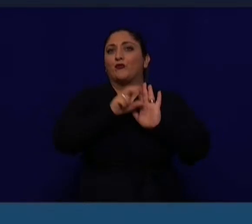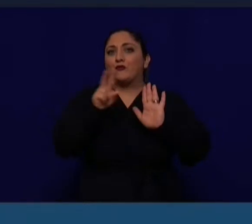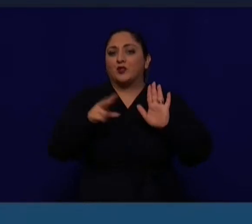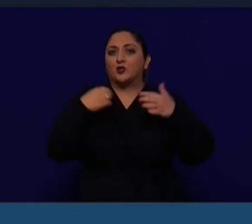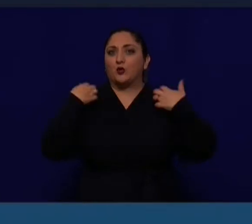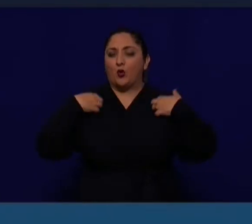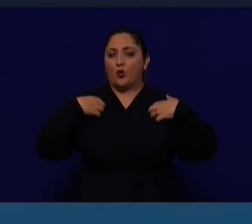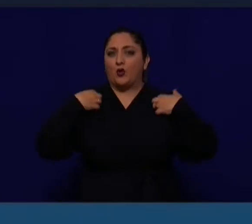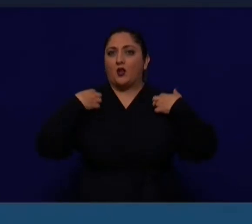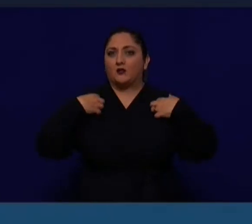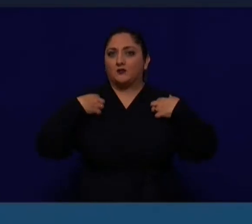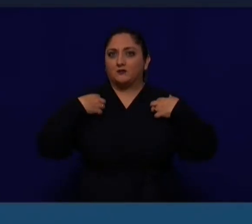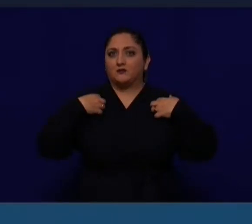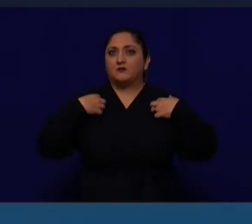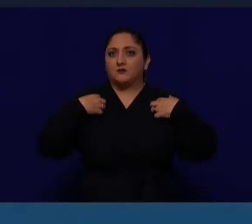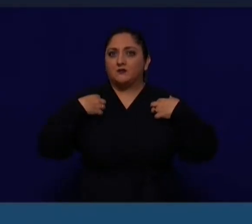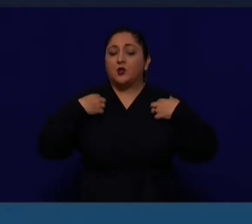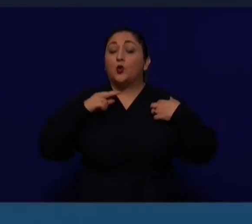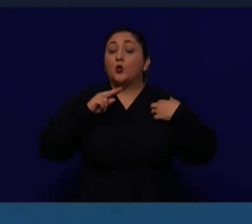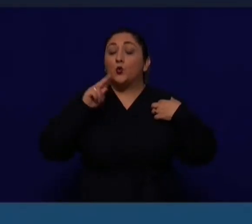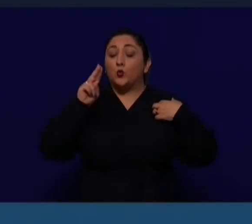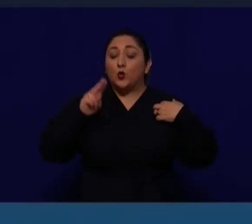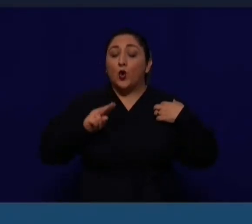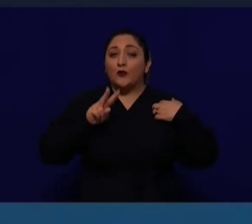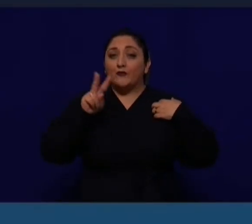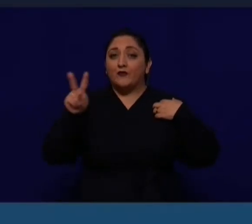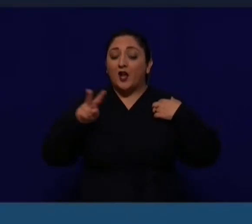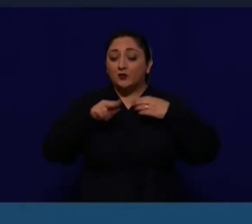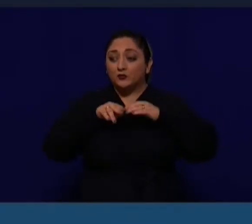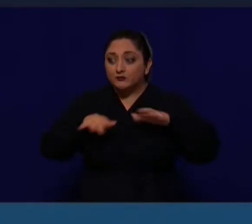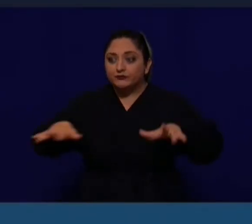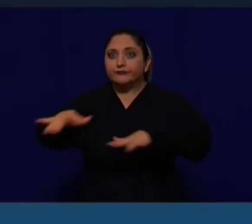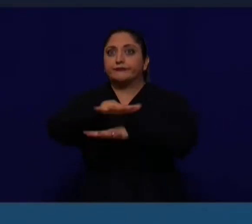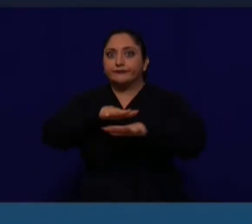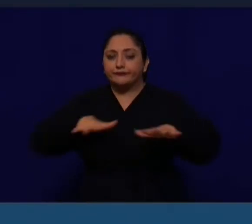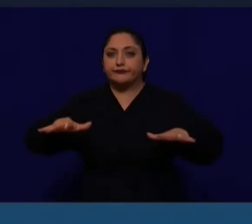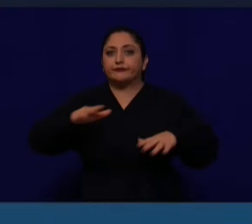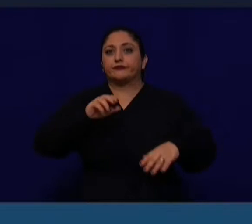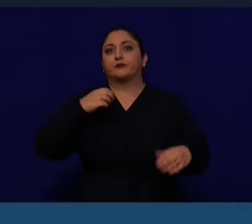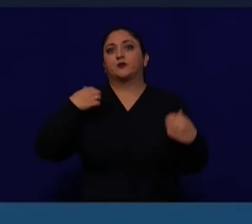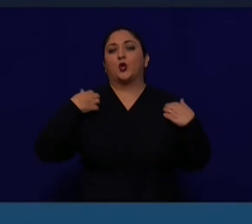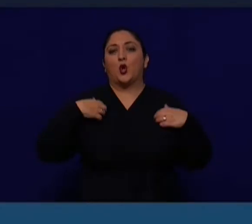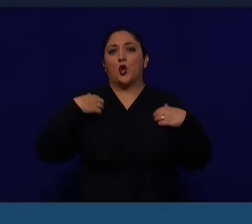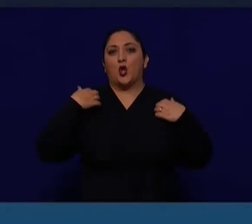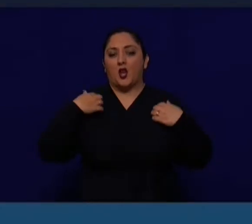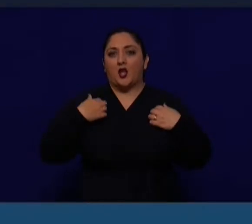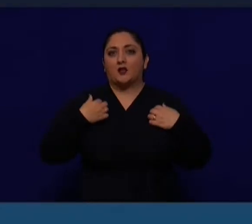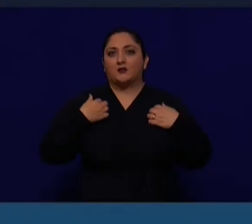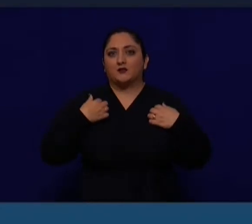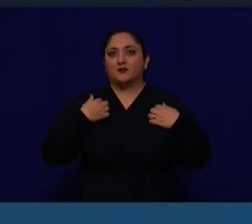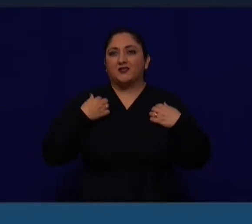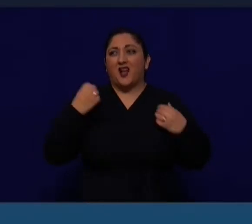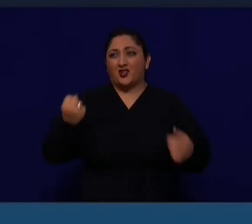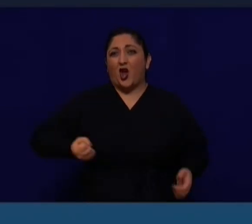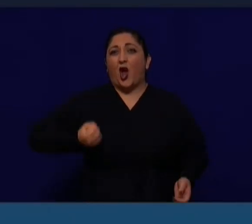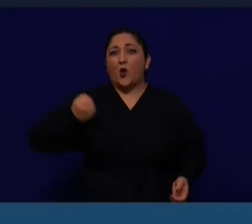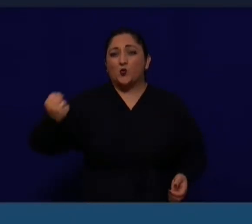anka it-transmission tal-virus da tiżdied, nafu li l-varjant għandu